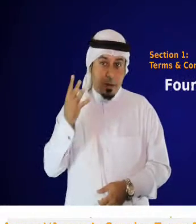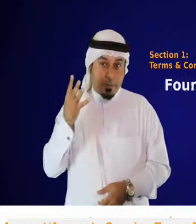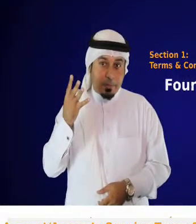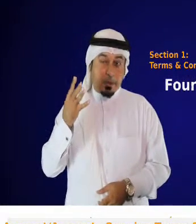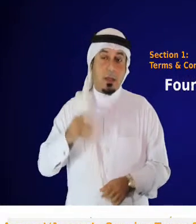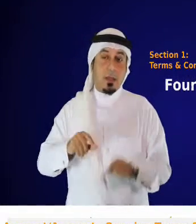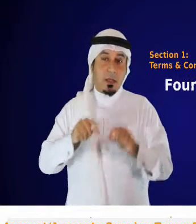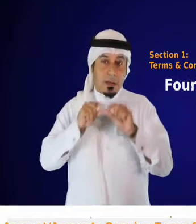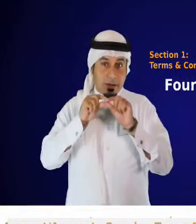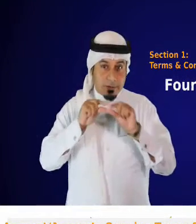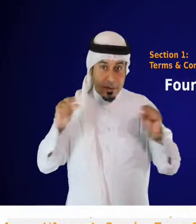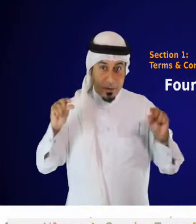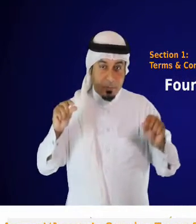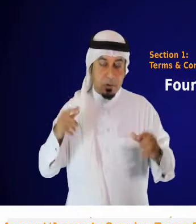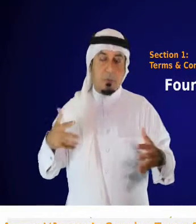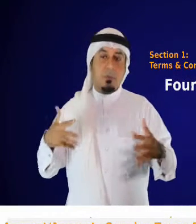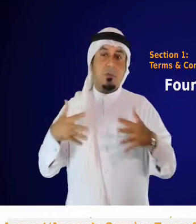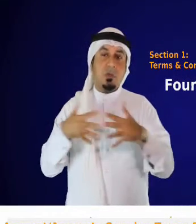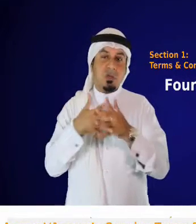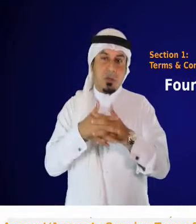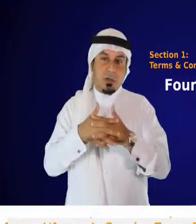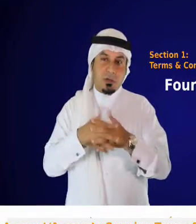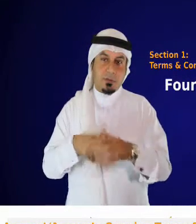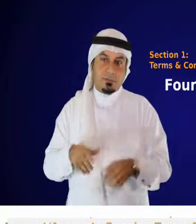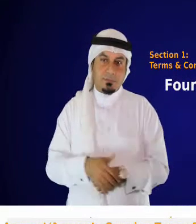4th, joint accounts.